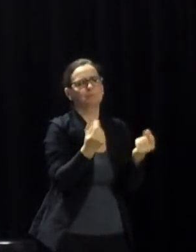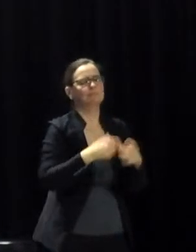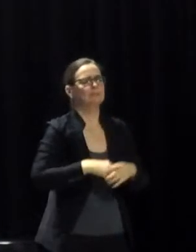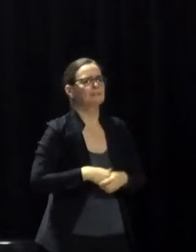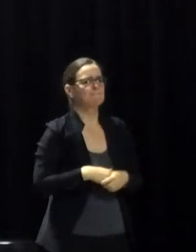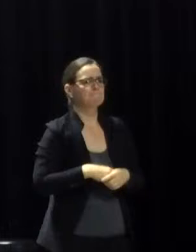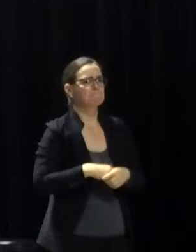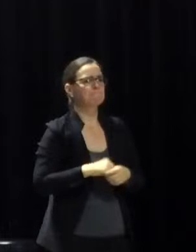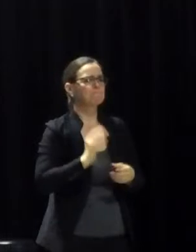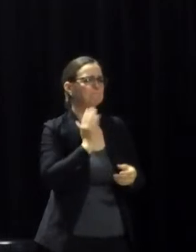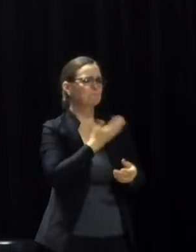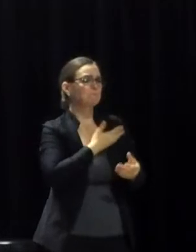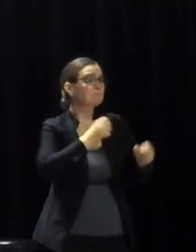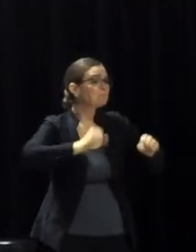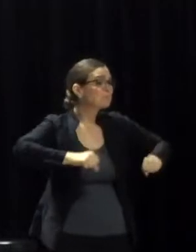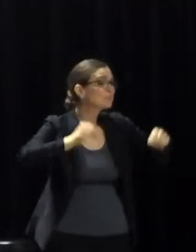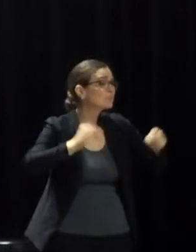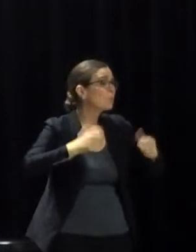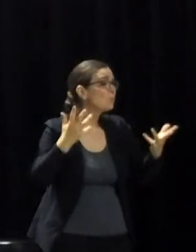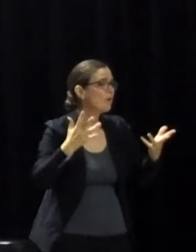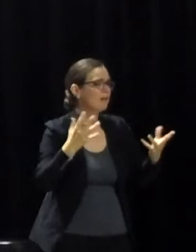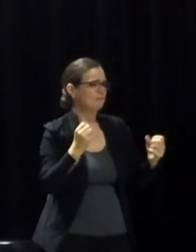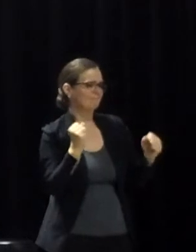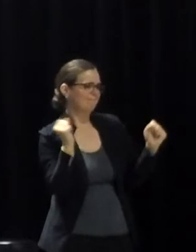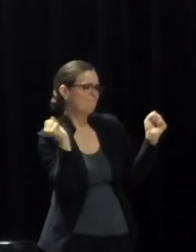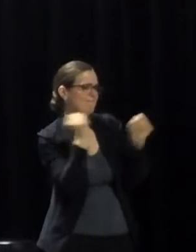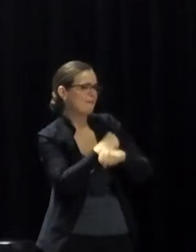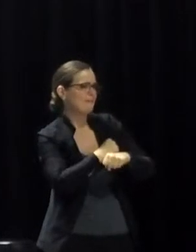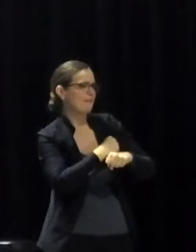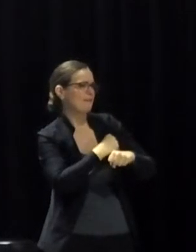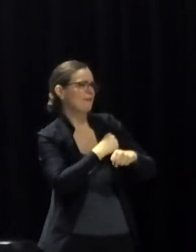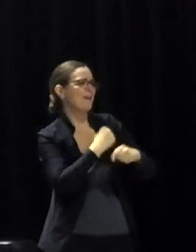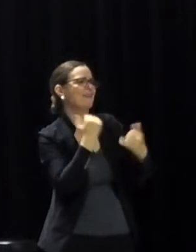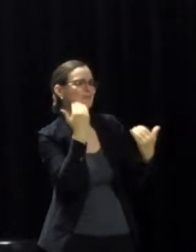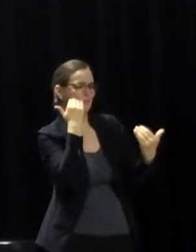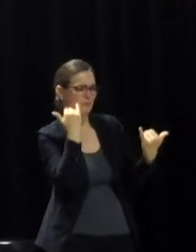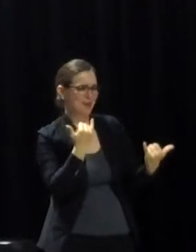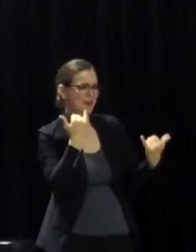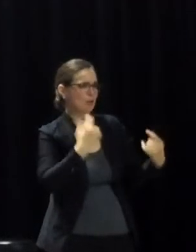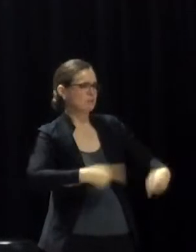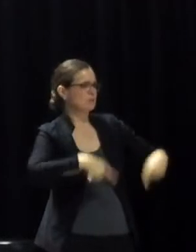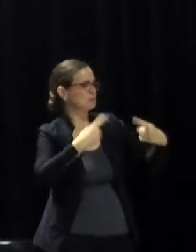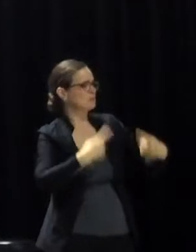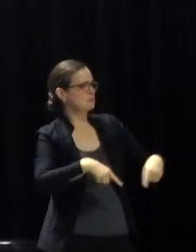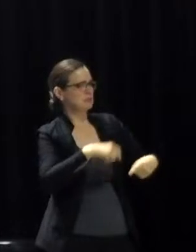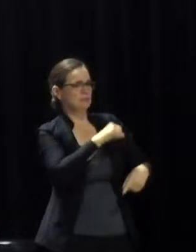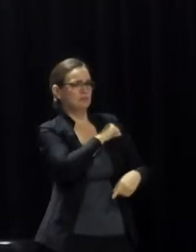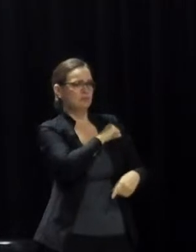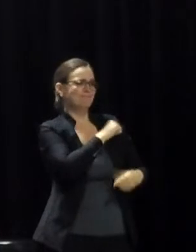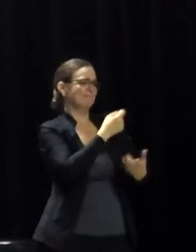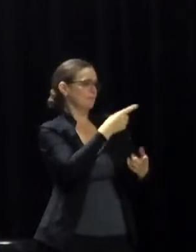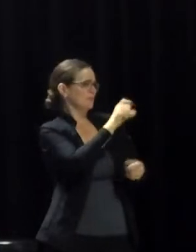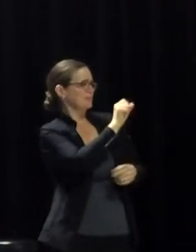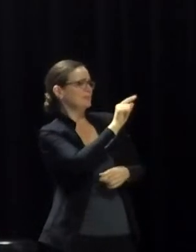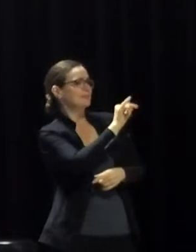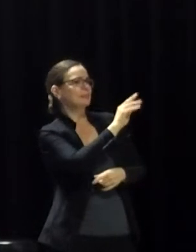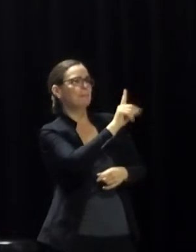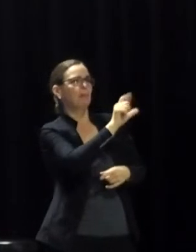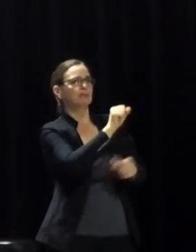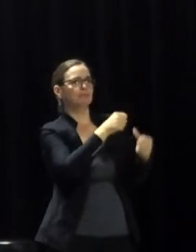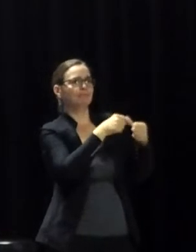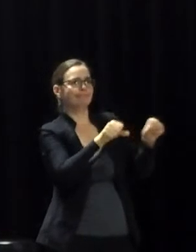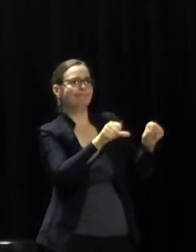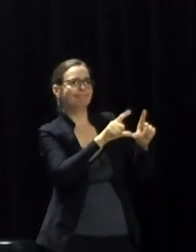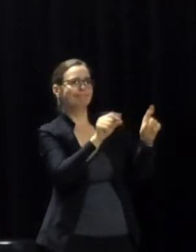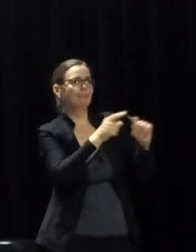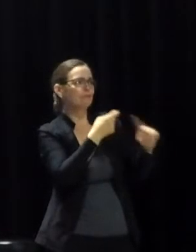this. Certainly, there's a lot of debate still about stimulus. The reality is, for us, at bare minimum, for